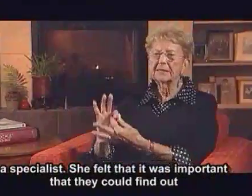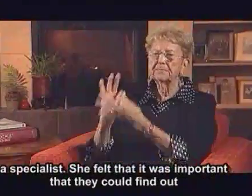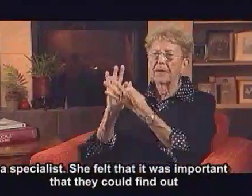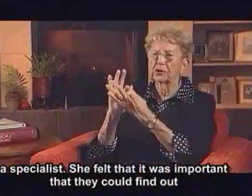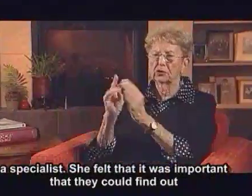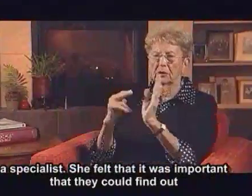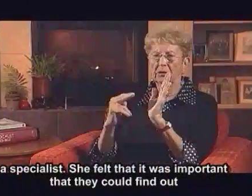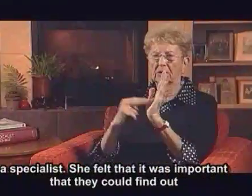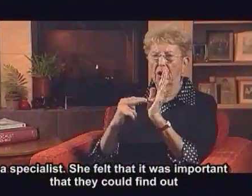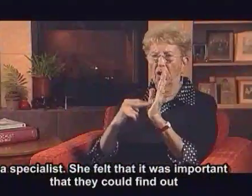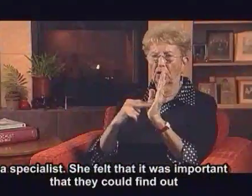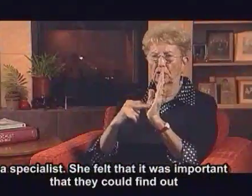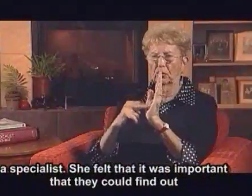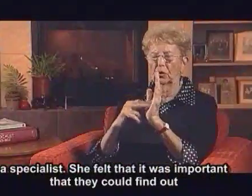specialist.